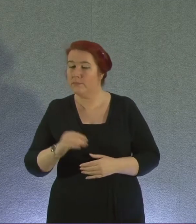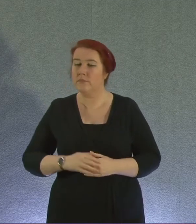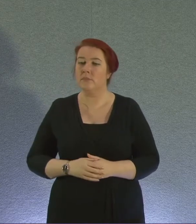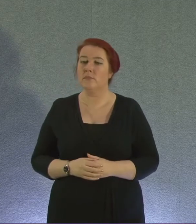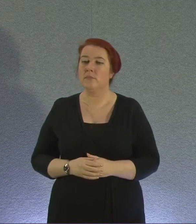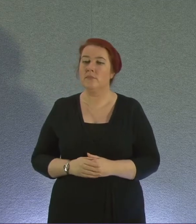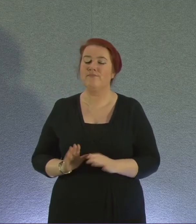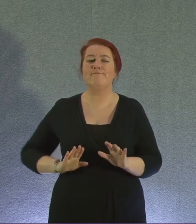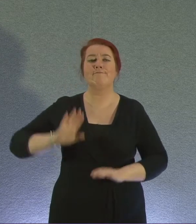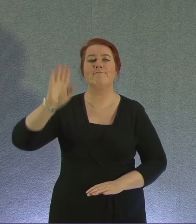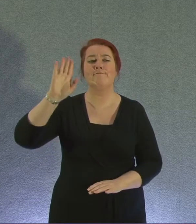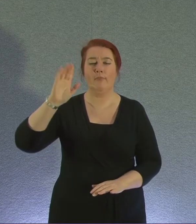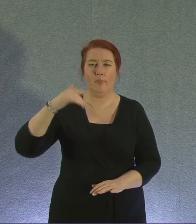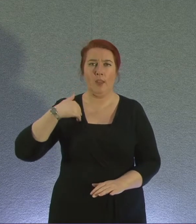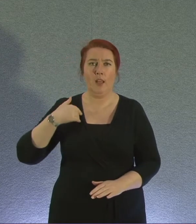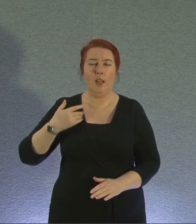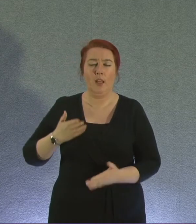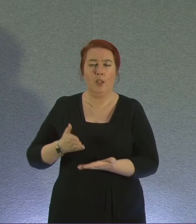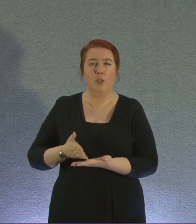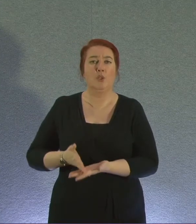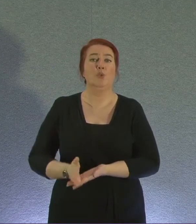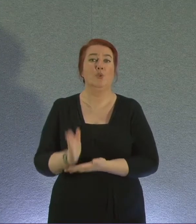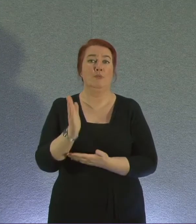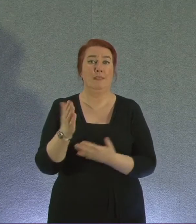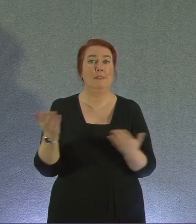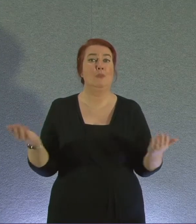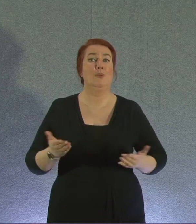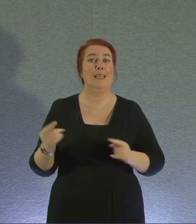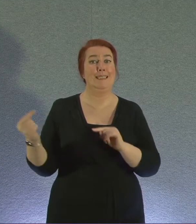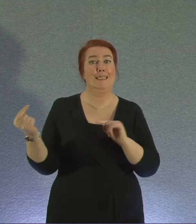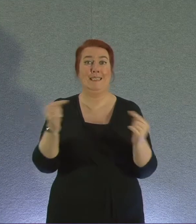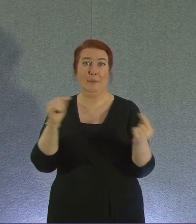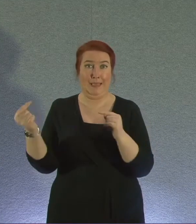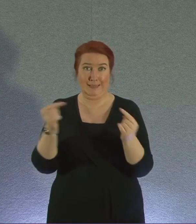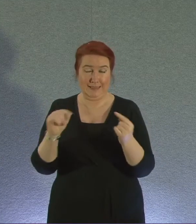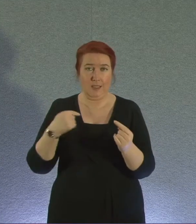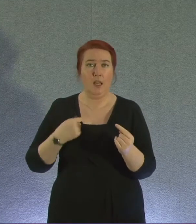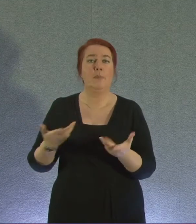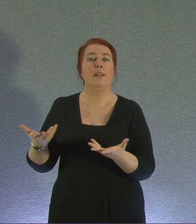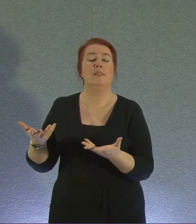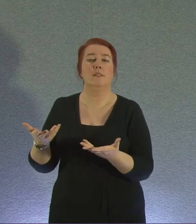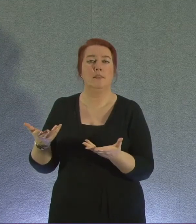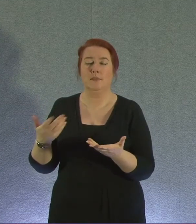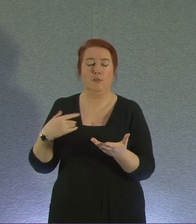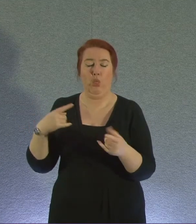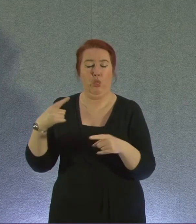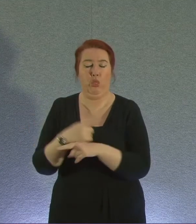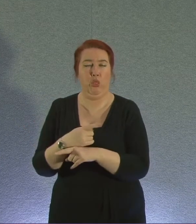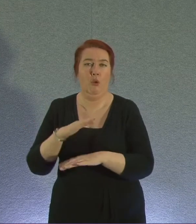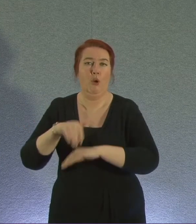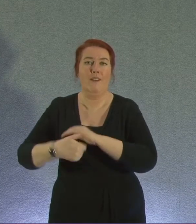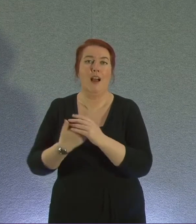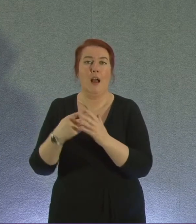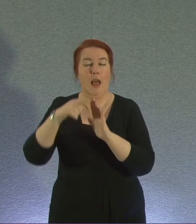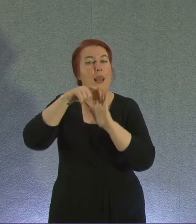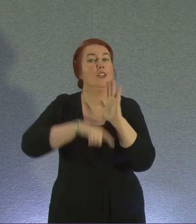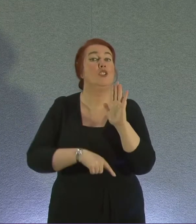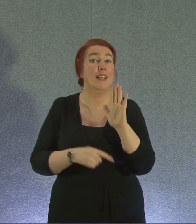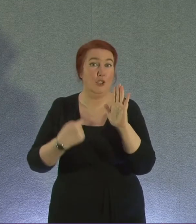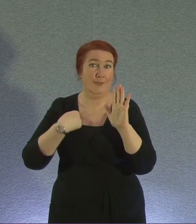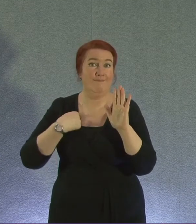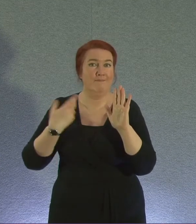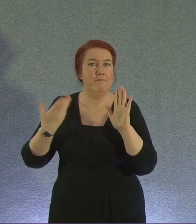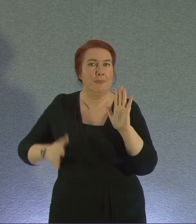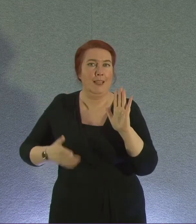Sir, during today's debate, I got some legislation mixed up in terms